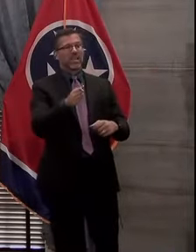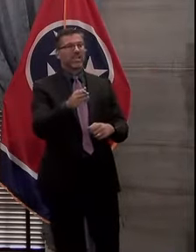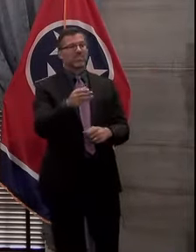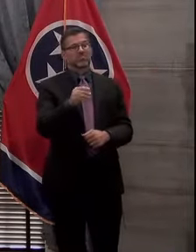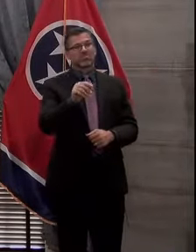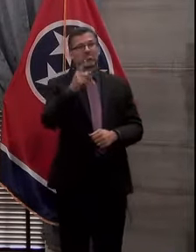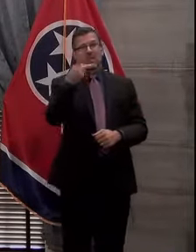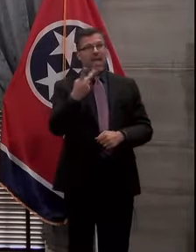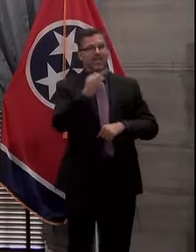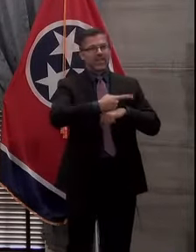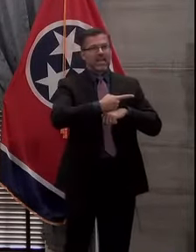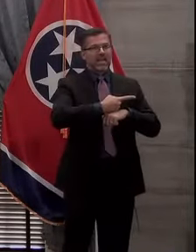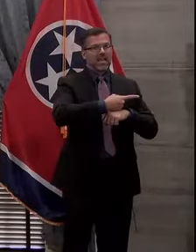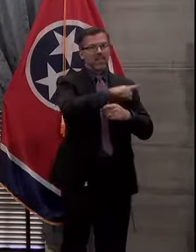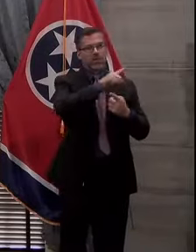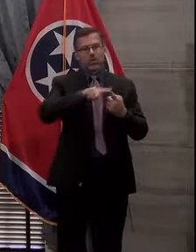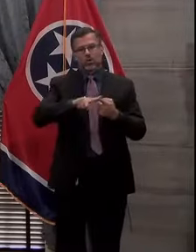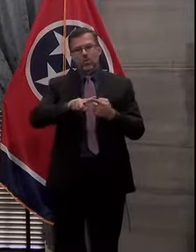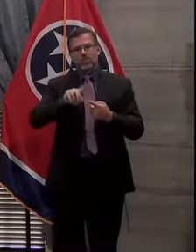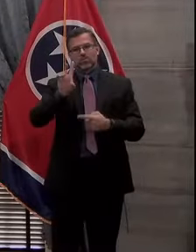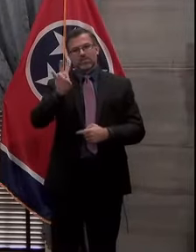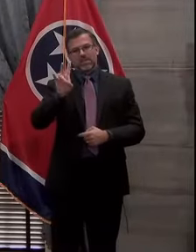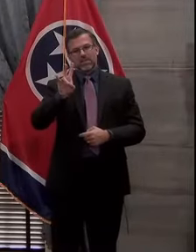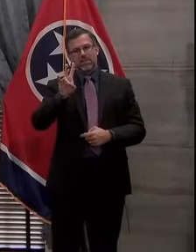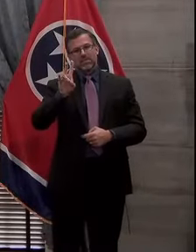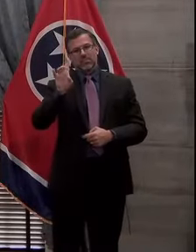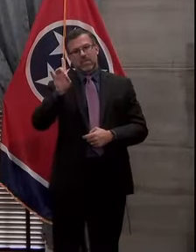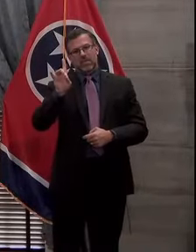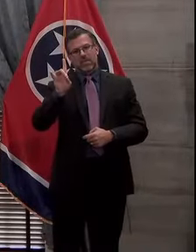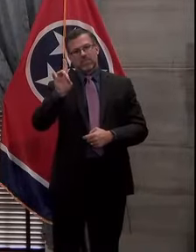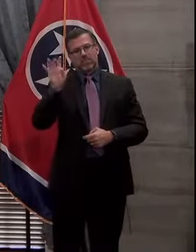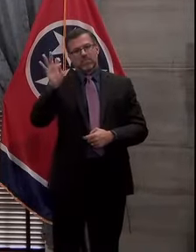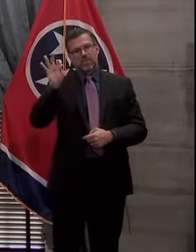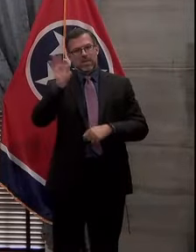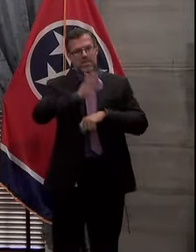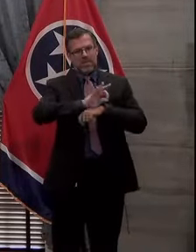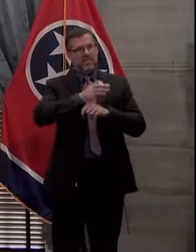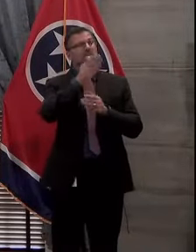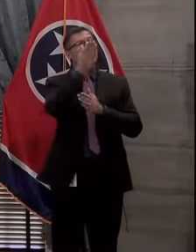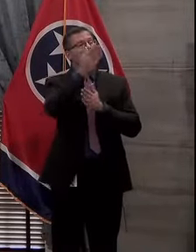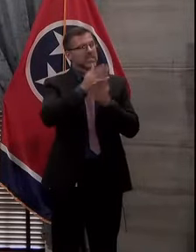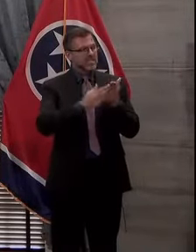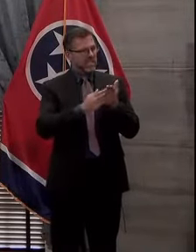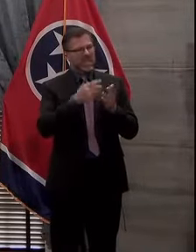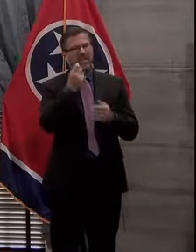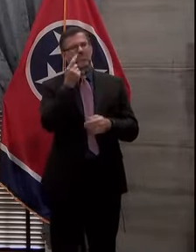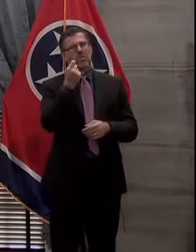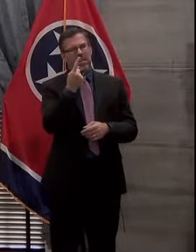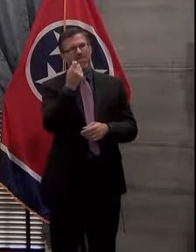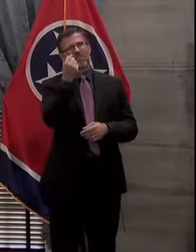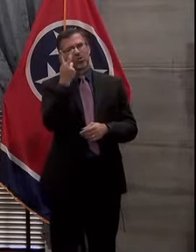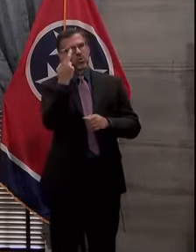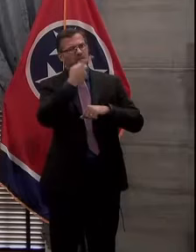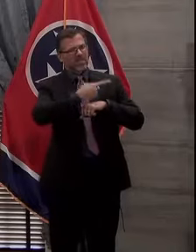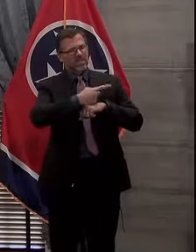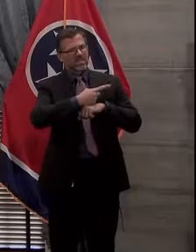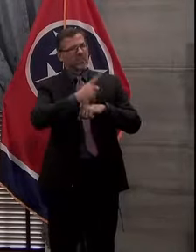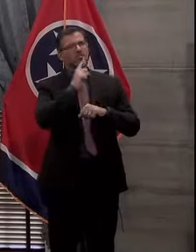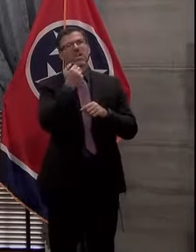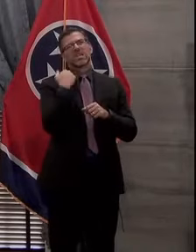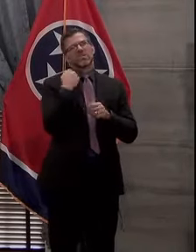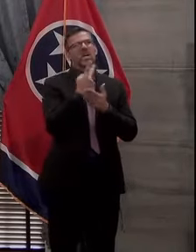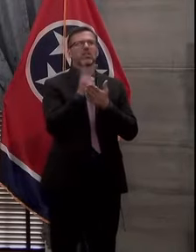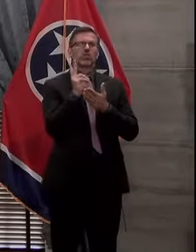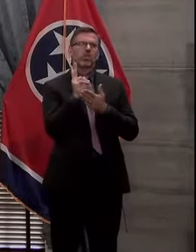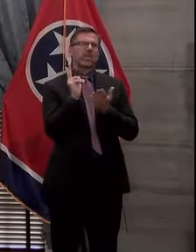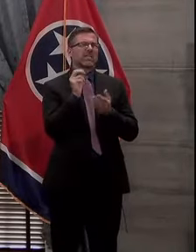to 7 or 8 or 9 days. We have seen reports as long as 11 and 12 days, not so much in the last couple of weeks, but